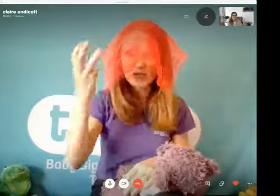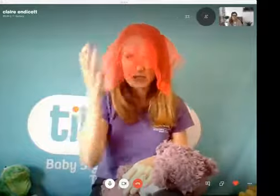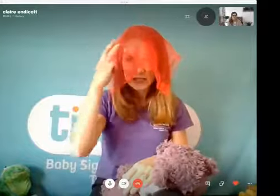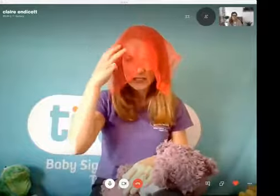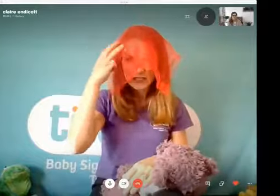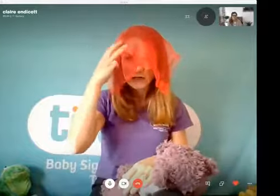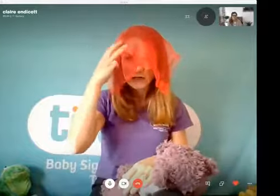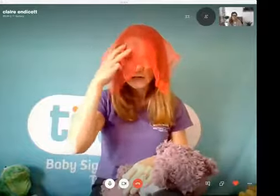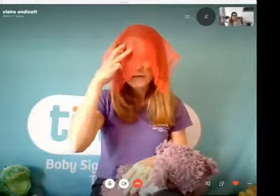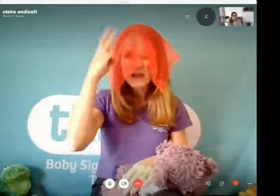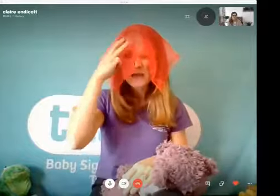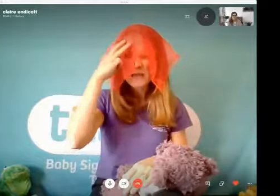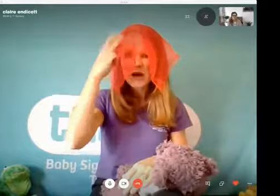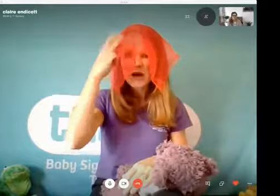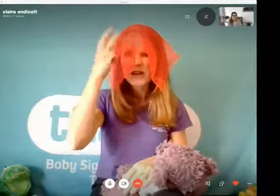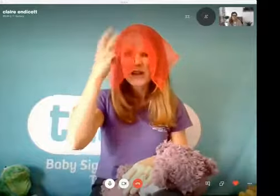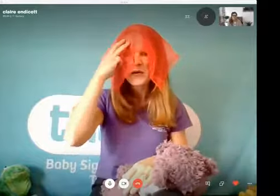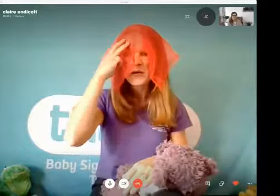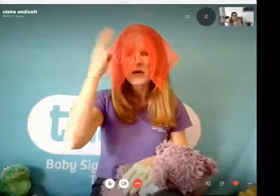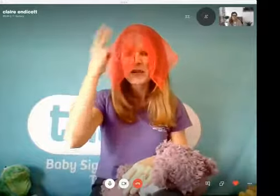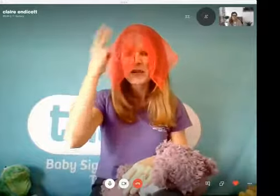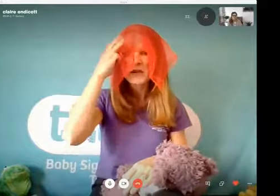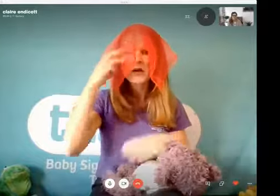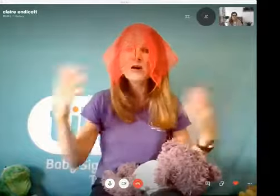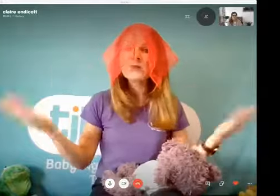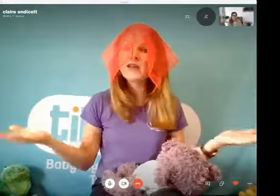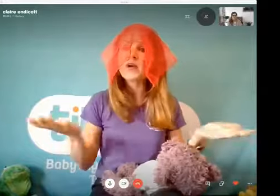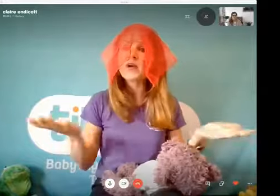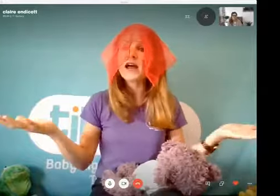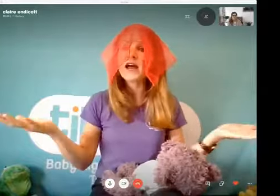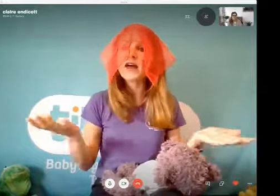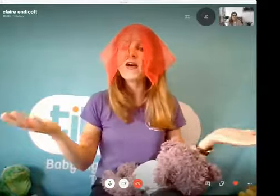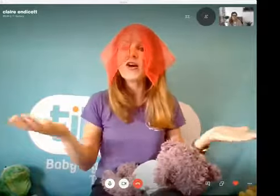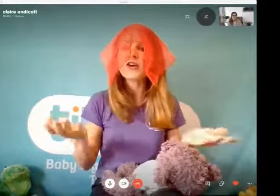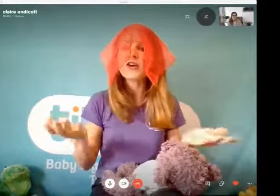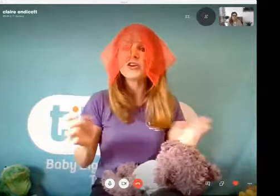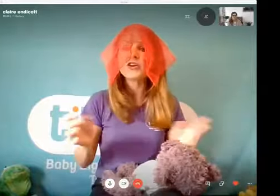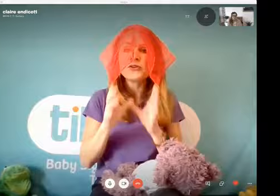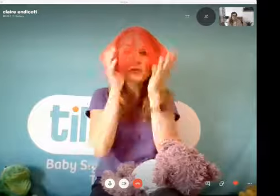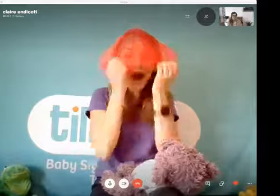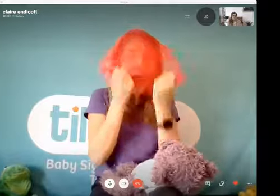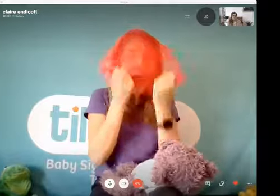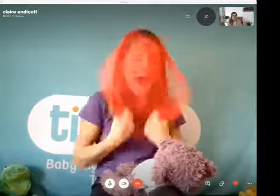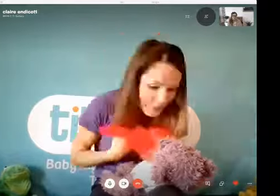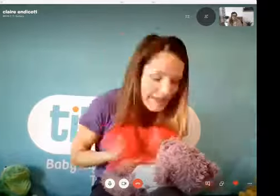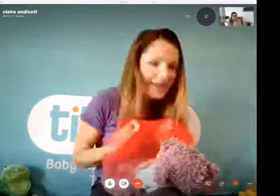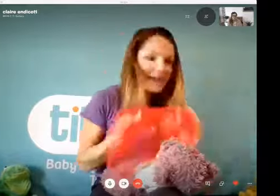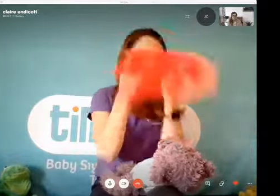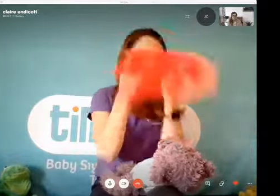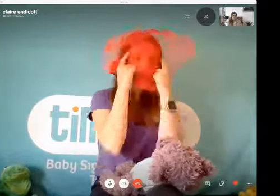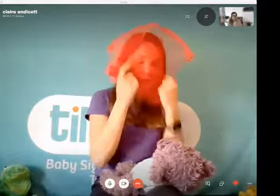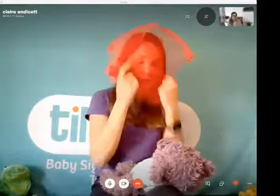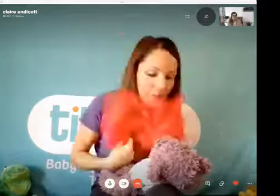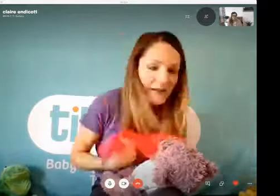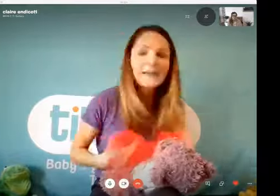goes, Mummy, Mummy, Mummy, Mummy, where are you? Peekaboo,